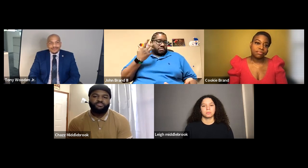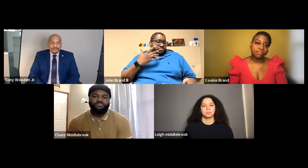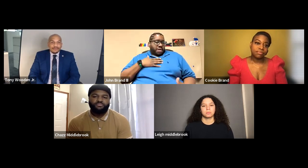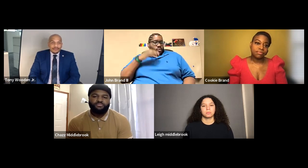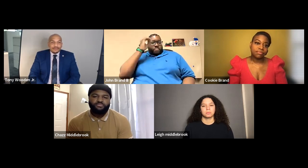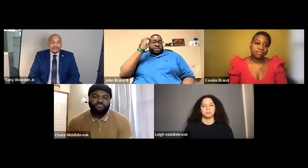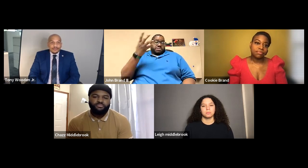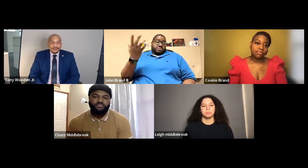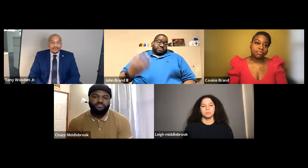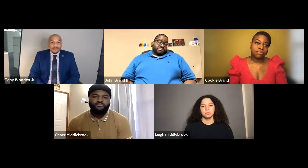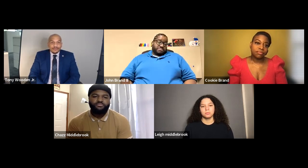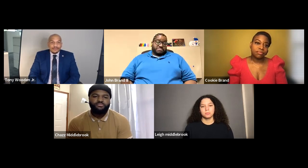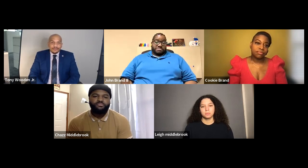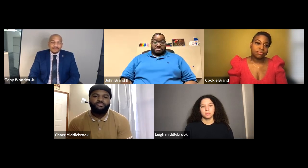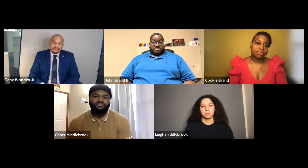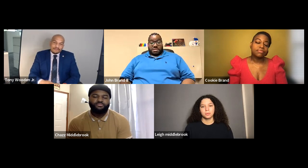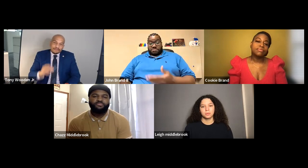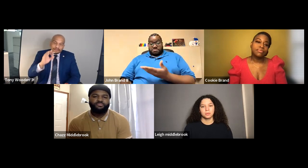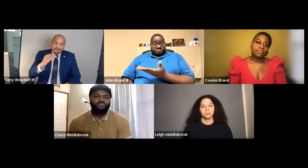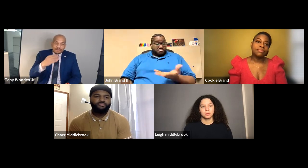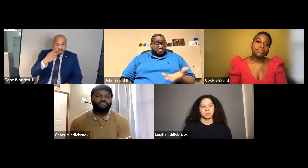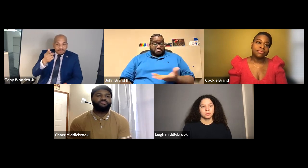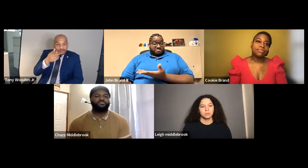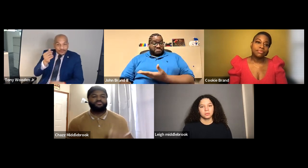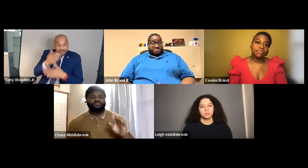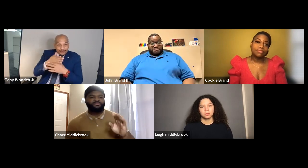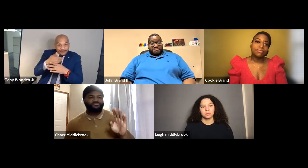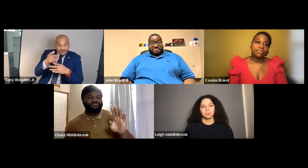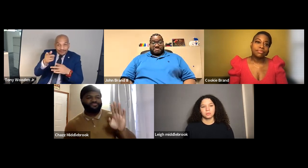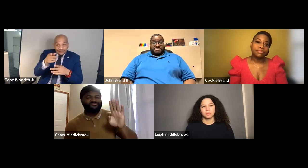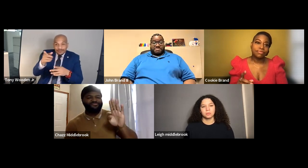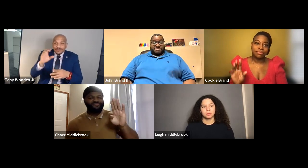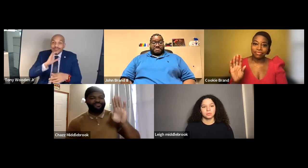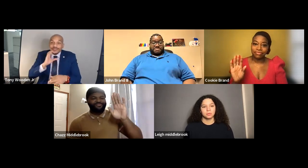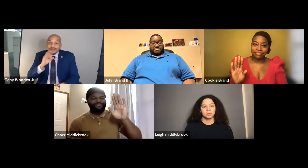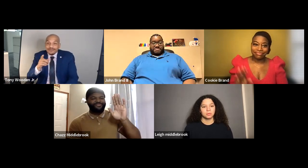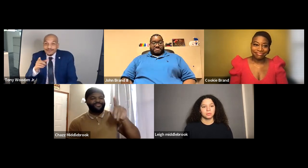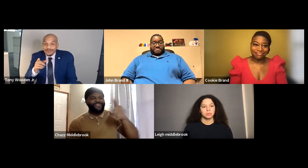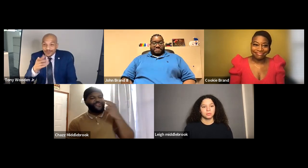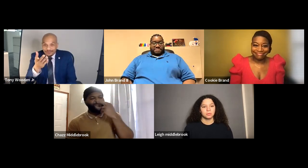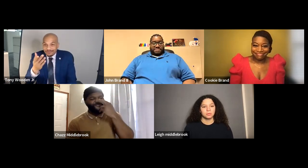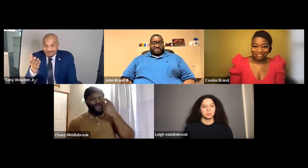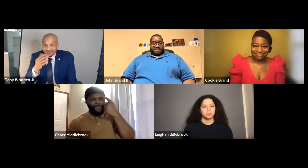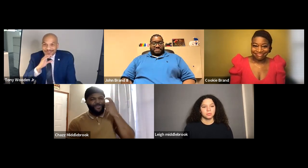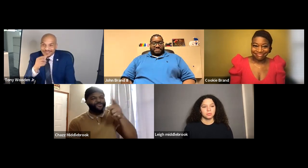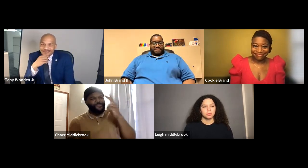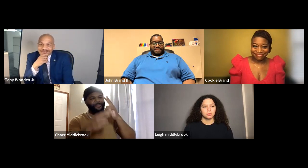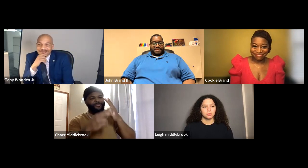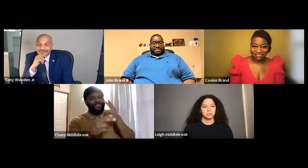just as peers. And it's just kind of like how I feel right now. Anybody else? Tony, Cookie, you want to share?